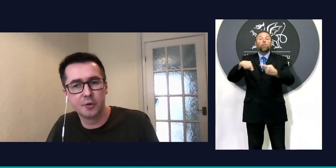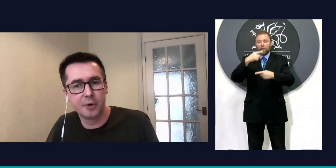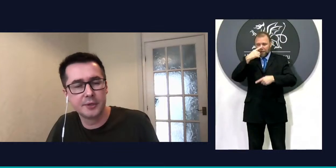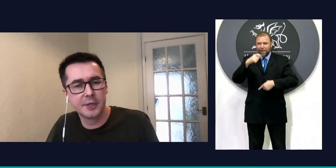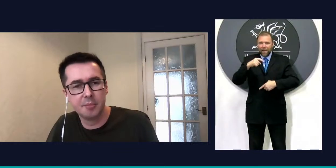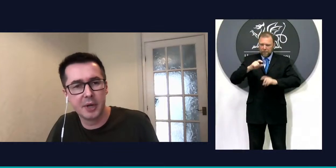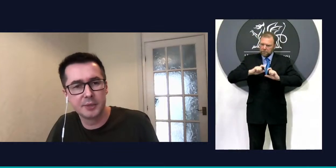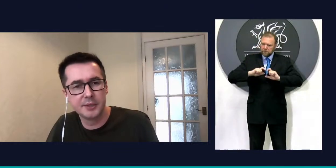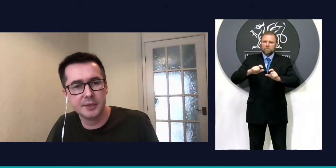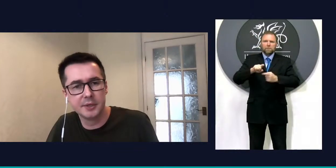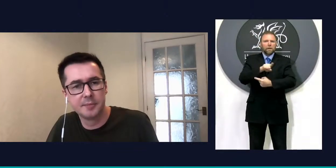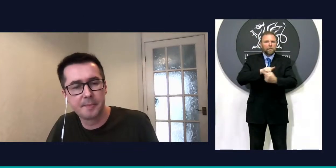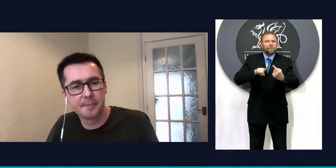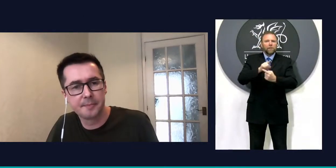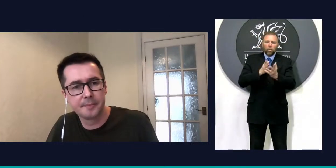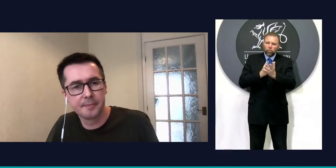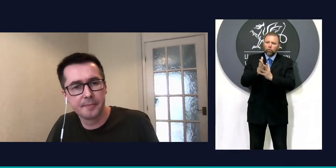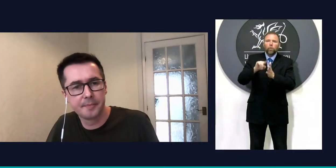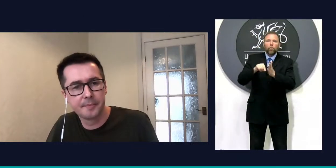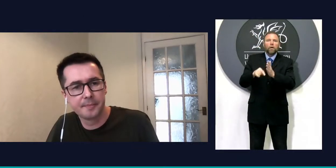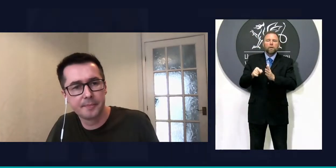such an electoral process impacts businesses?